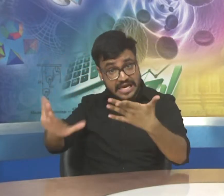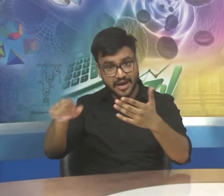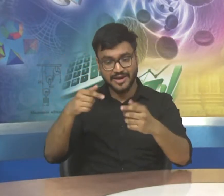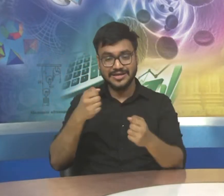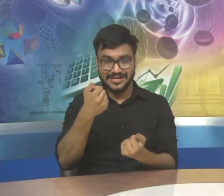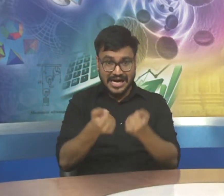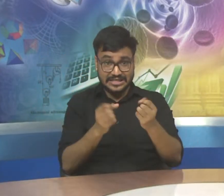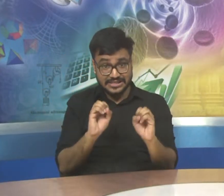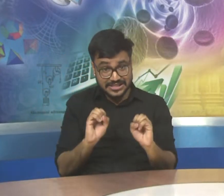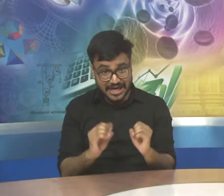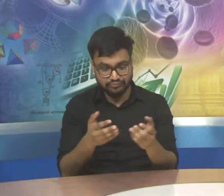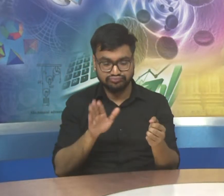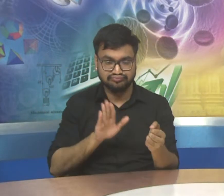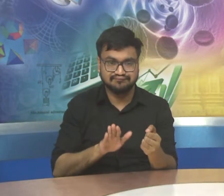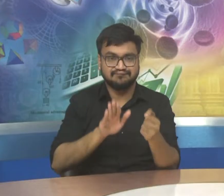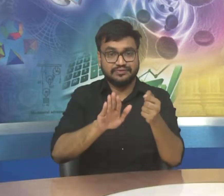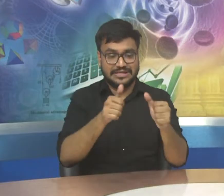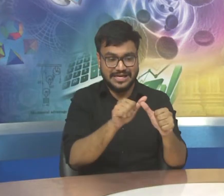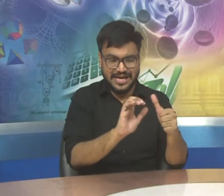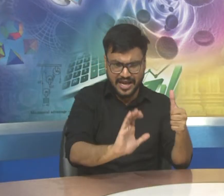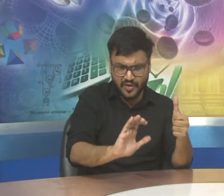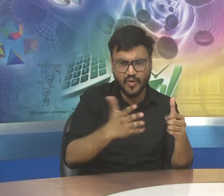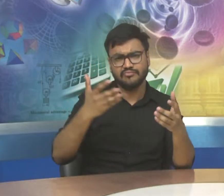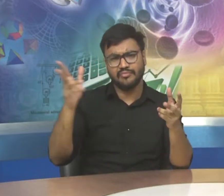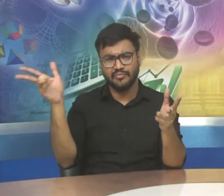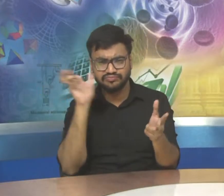Fuel energy is an input